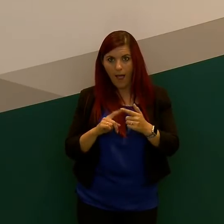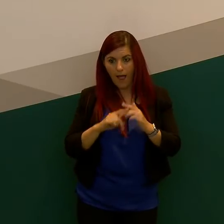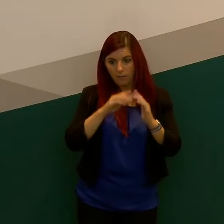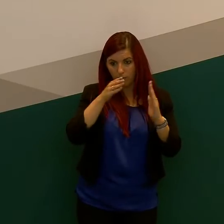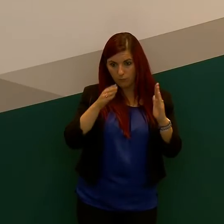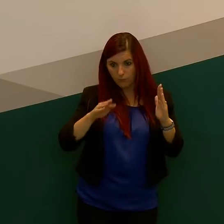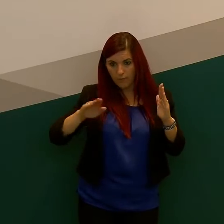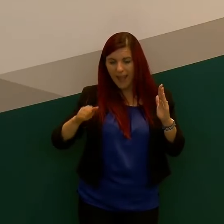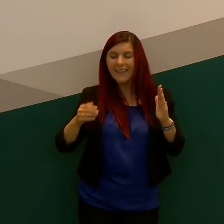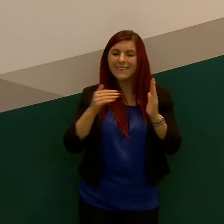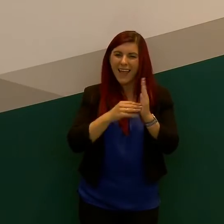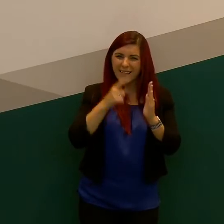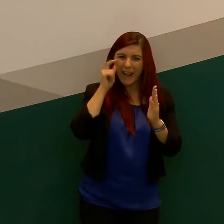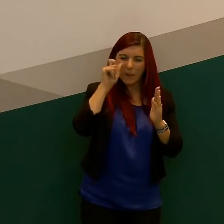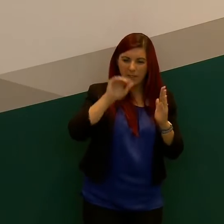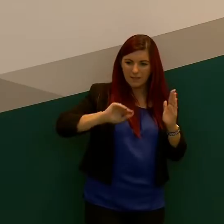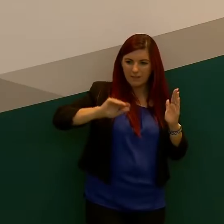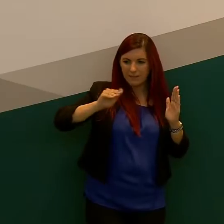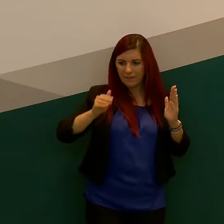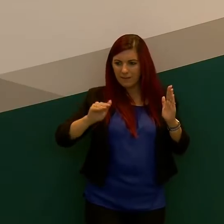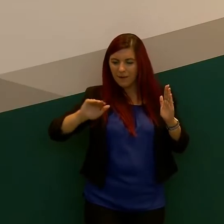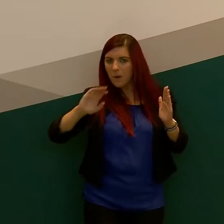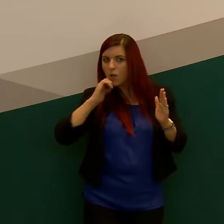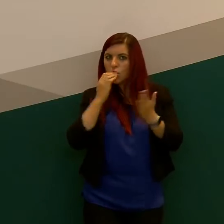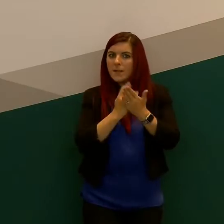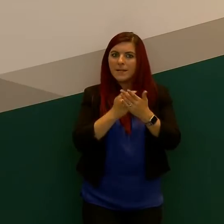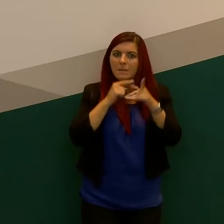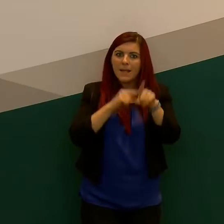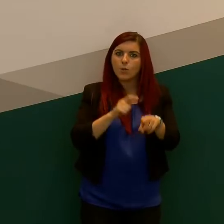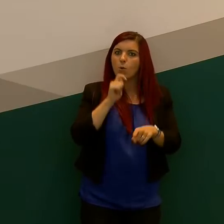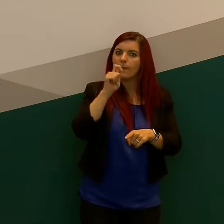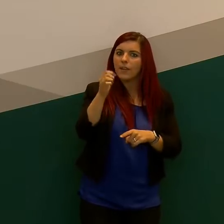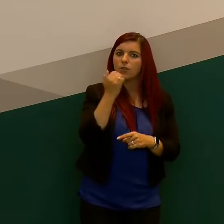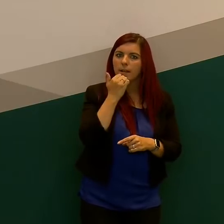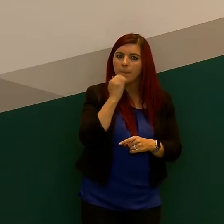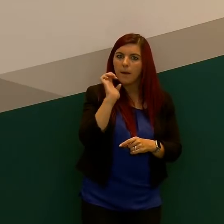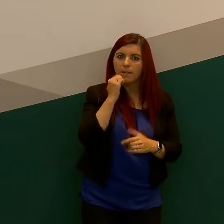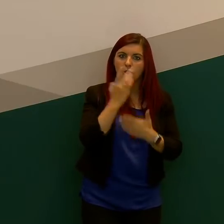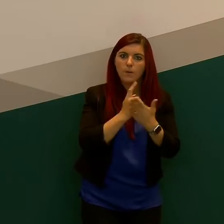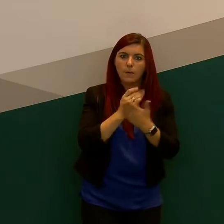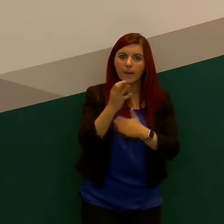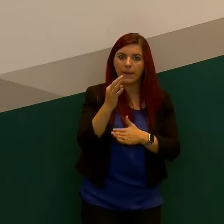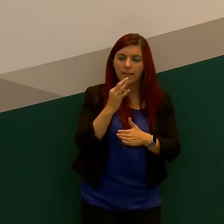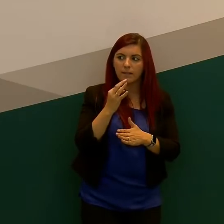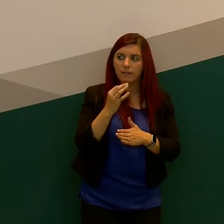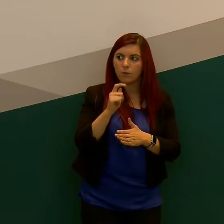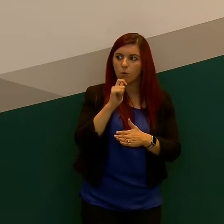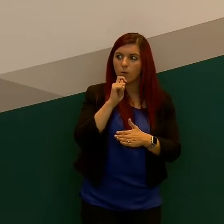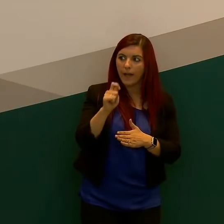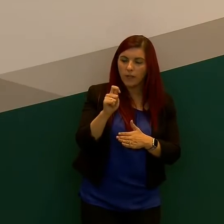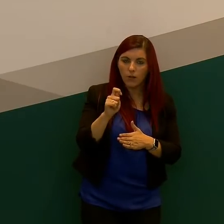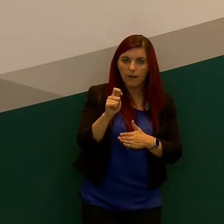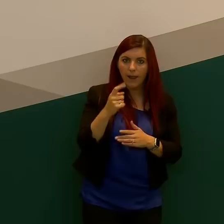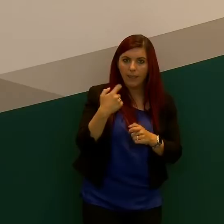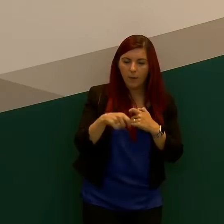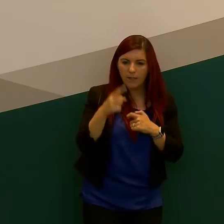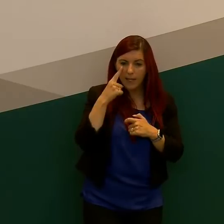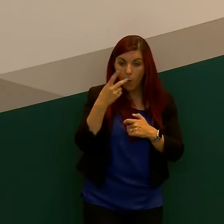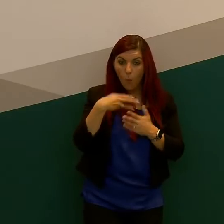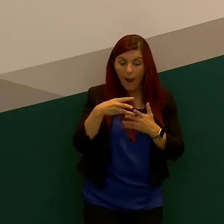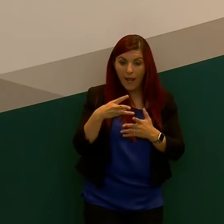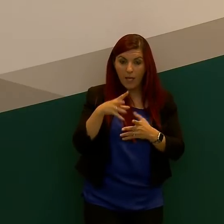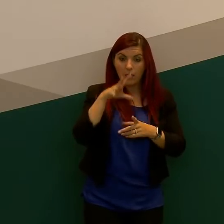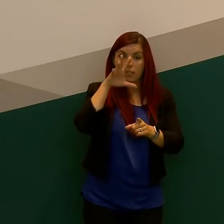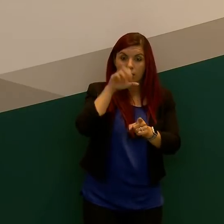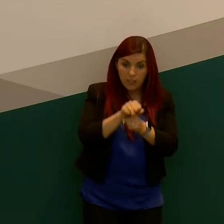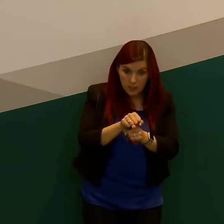see a little bit of fluctuation, particularly in the notification date. So sometimes we get notifications and we look more closely at when those are when those cases are